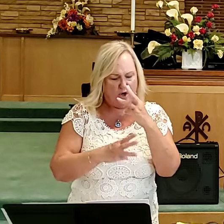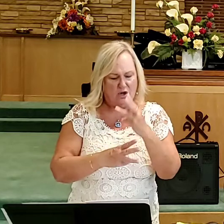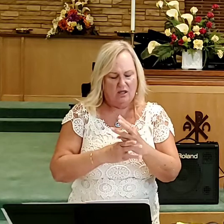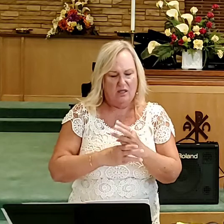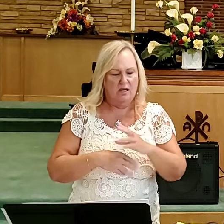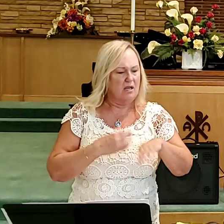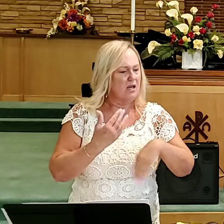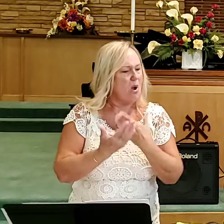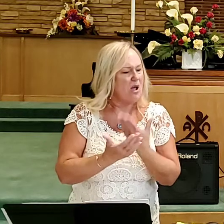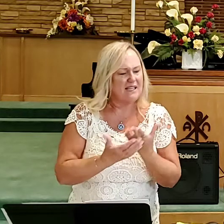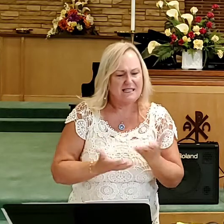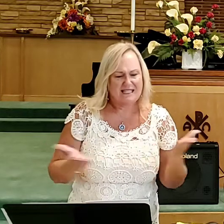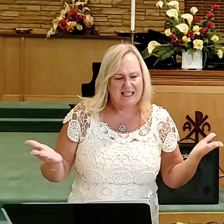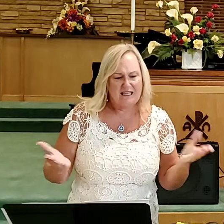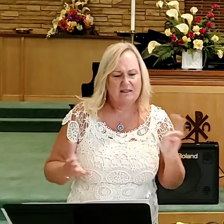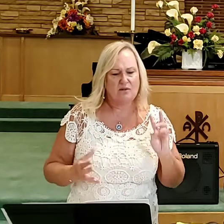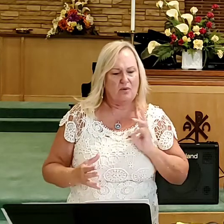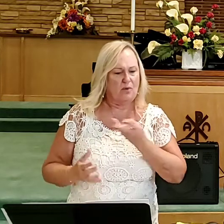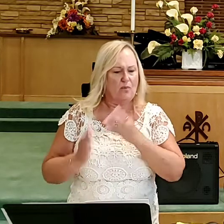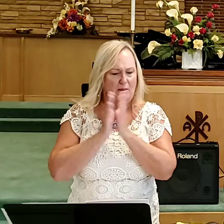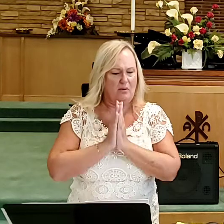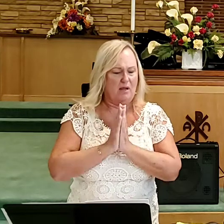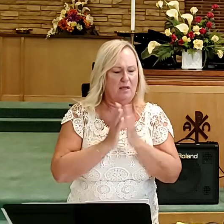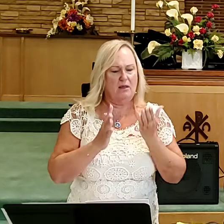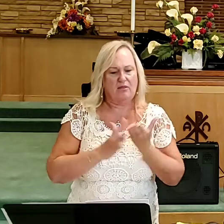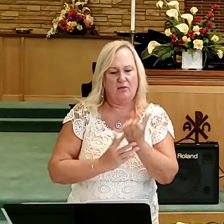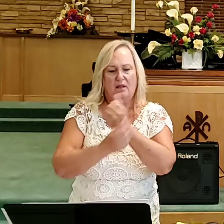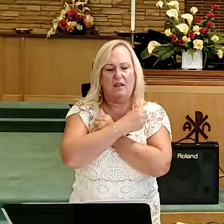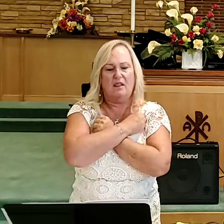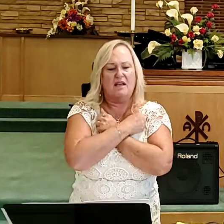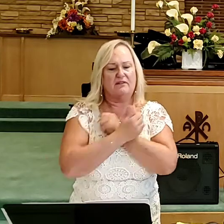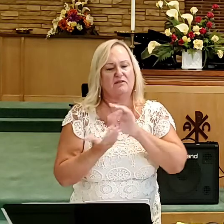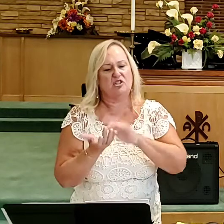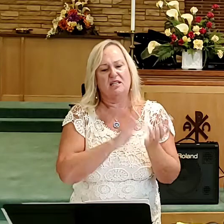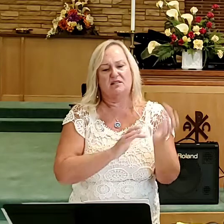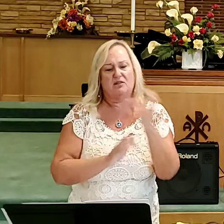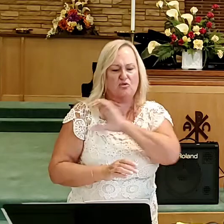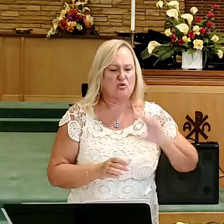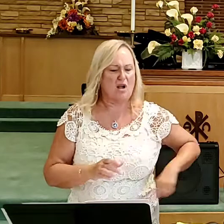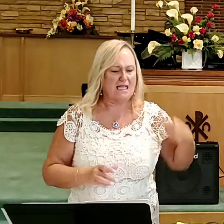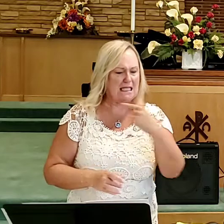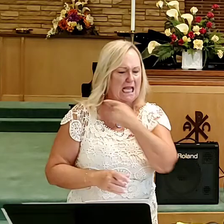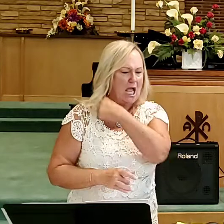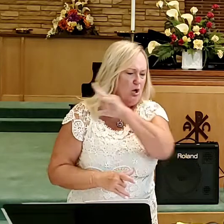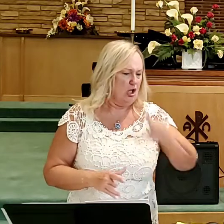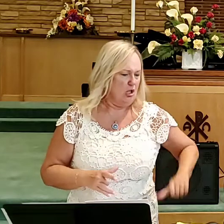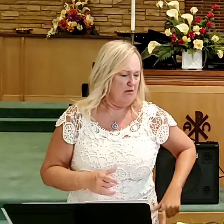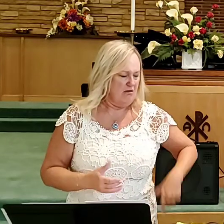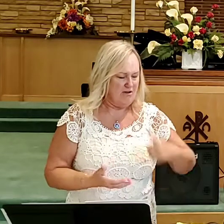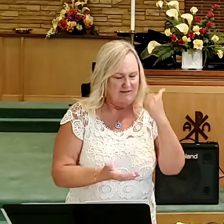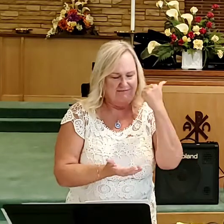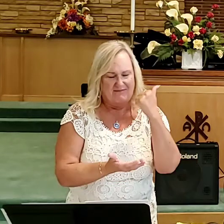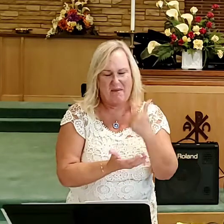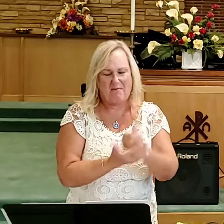In all these things we pray through the love of Jesus Christ our Lord.